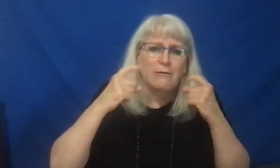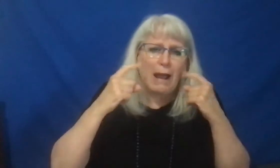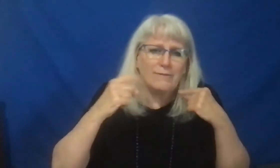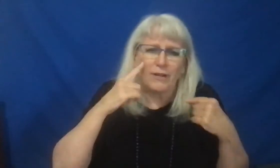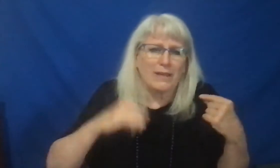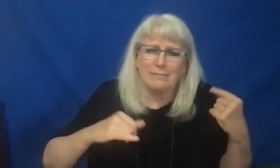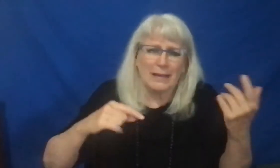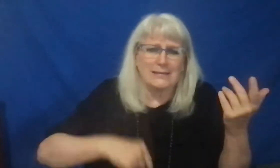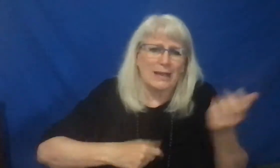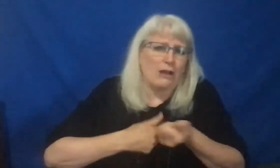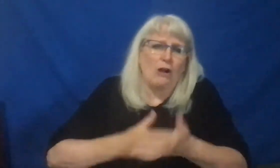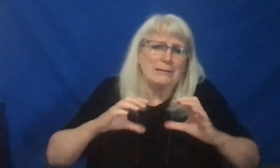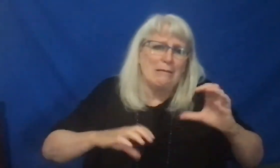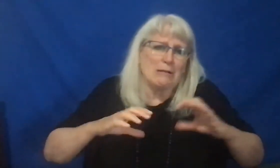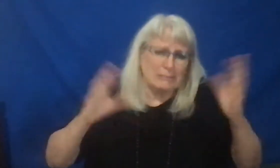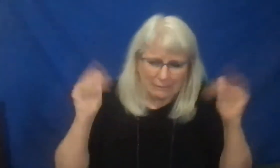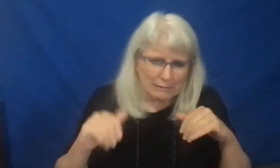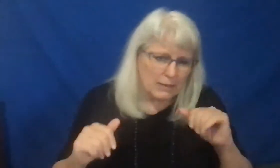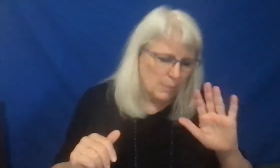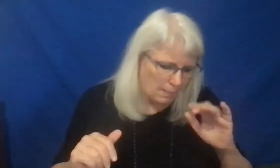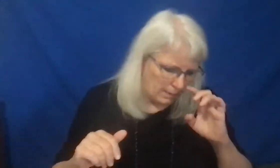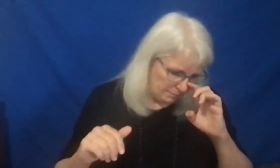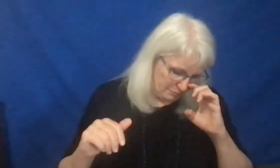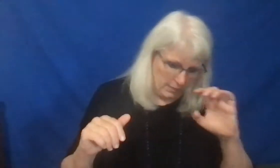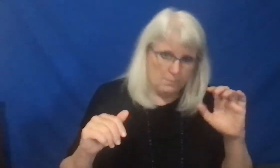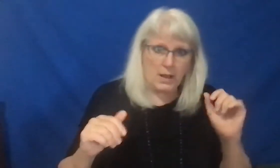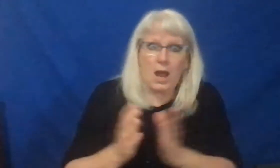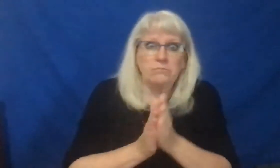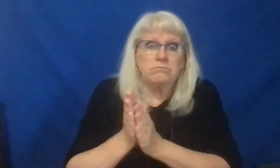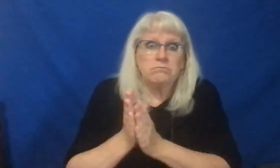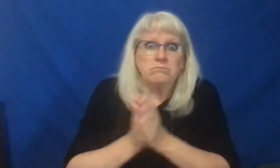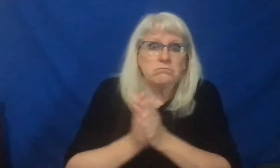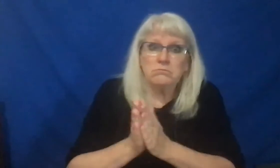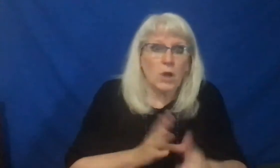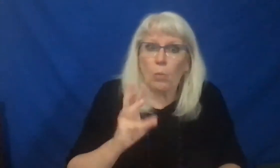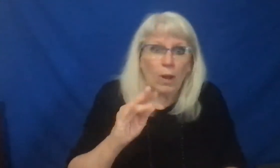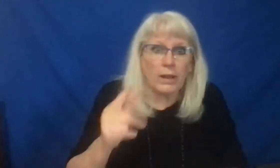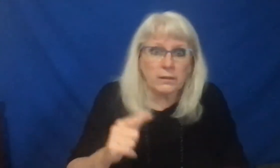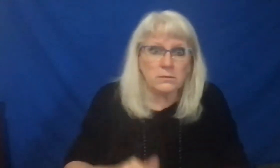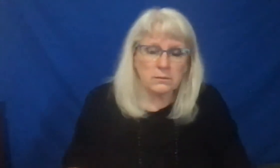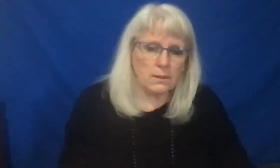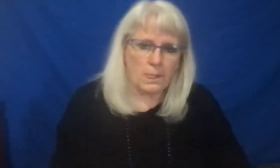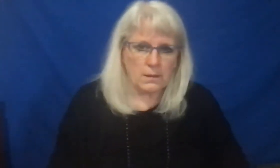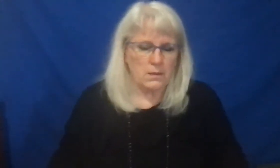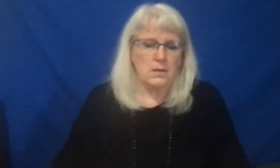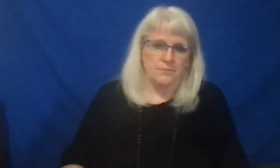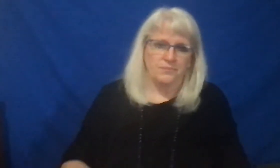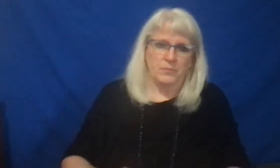But I'm just willing. I just have the willingness to do it. But I can tell you some of the questions on the